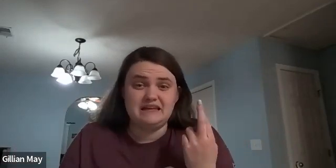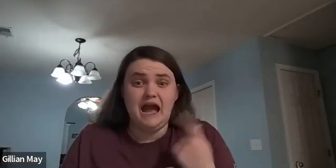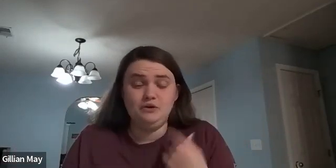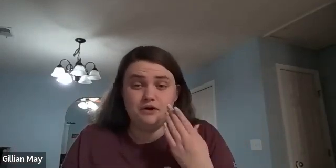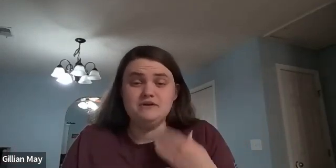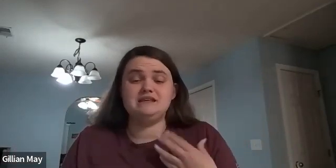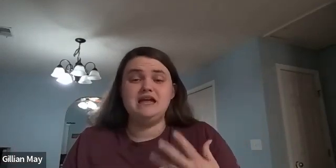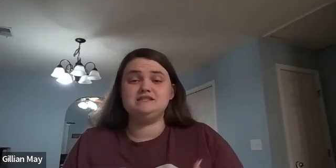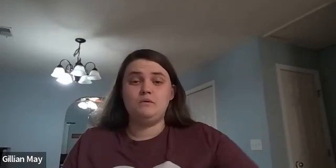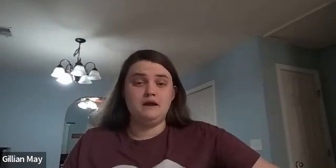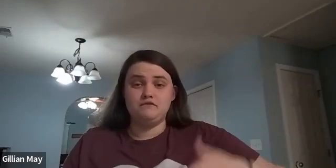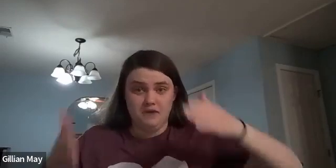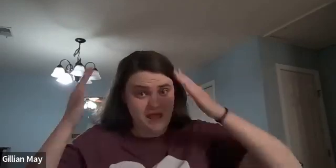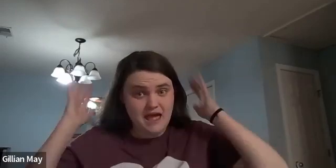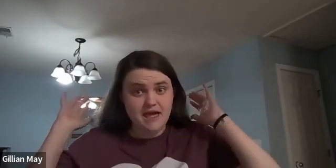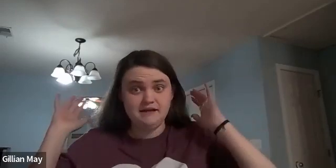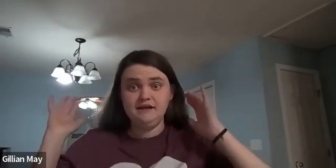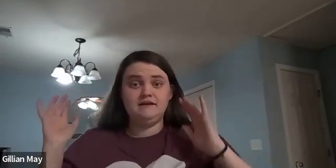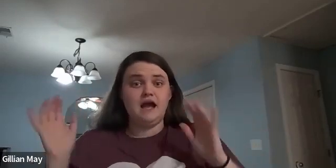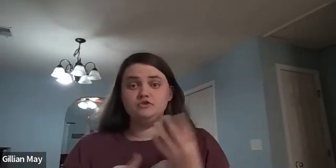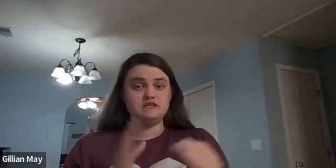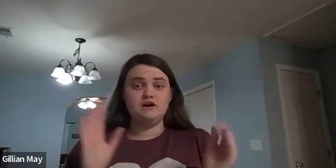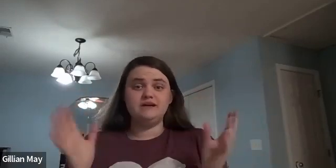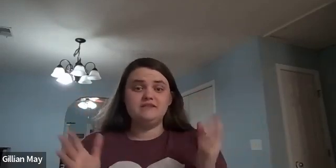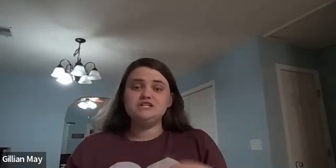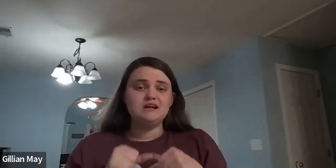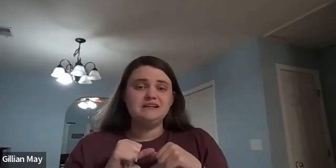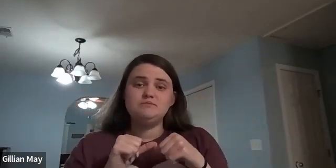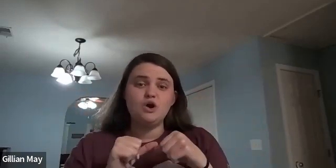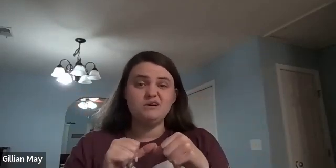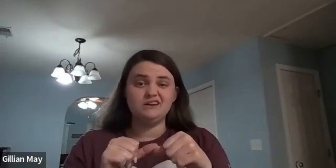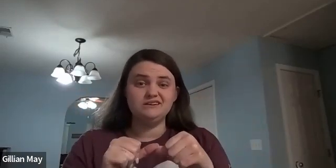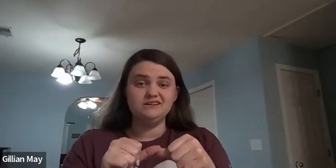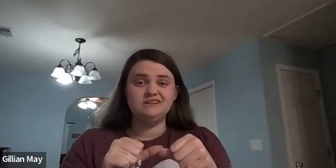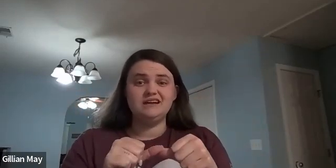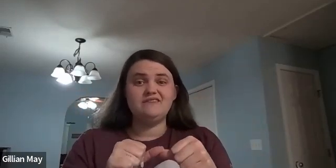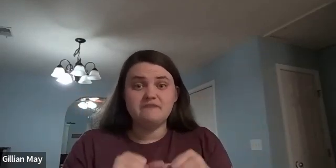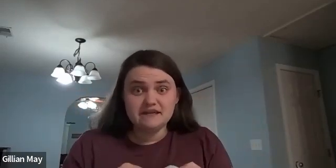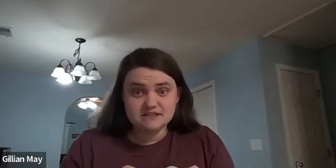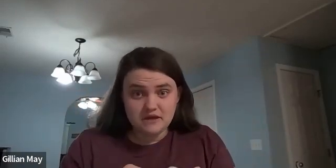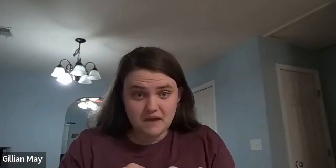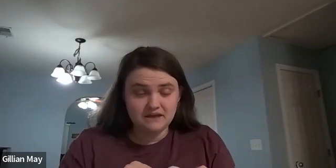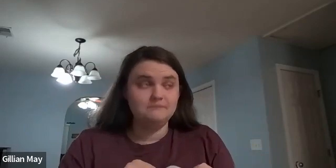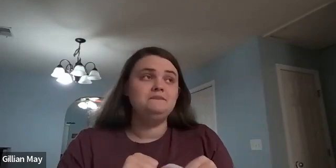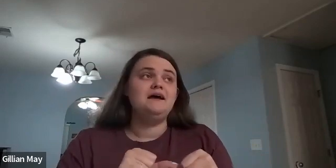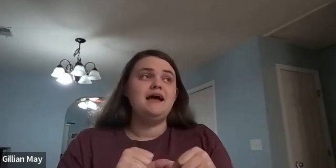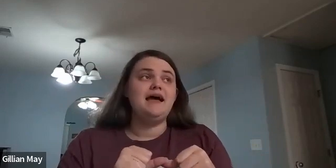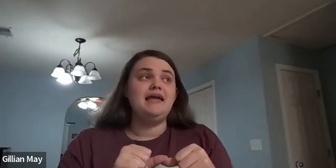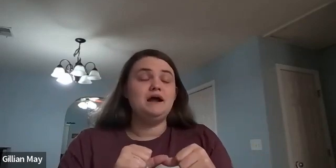I don't know this. It's going over my head. Like I'm losing all of it. And they just kind of keep going and they fake it till they make it. And I will